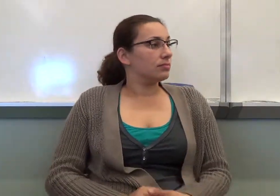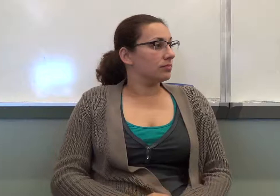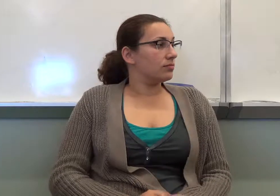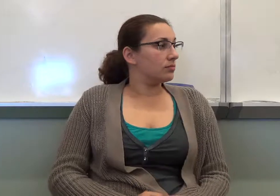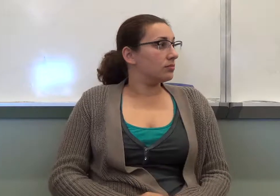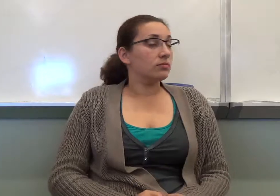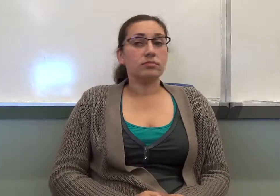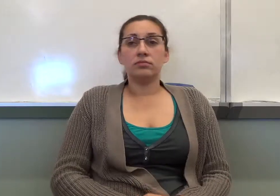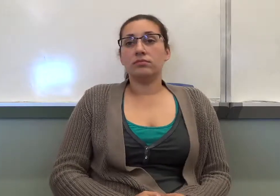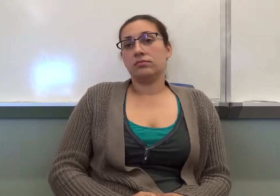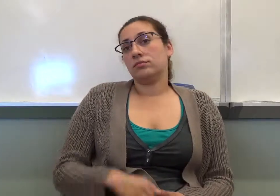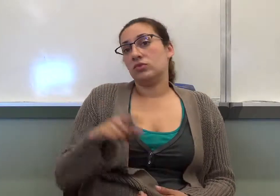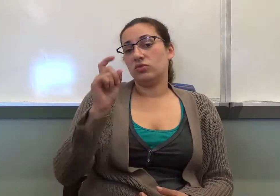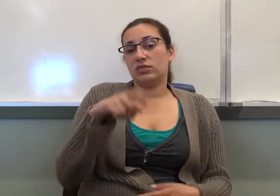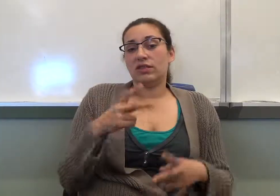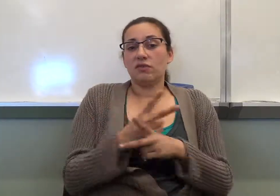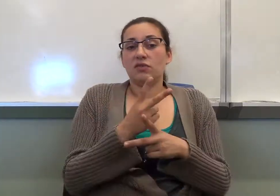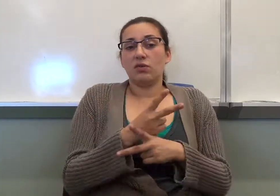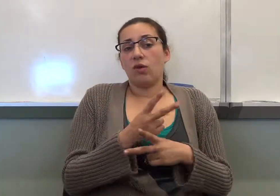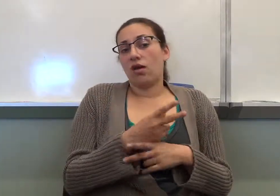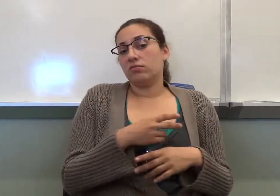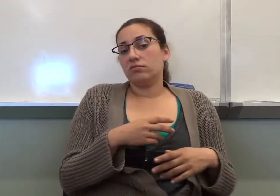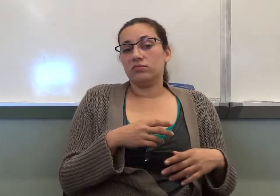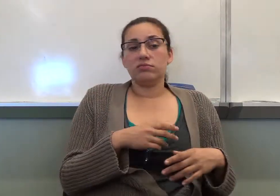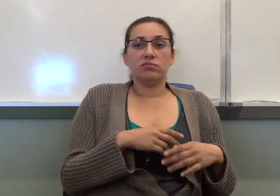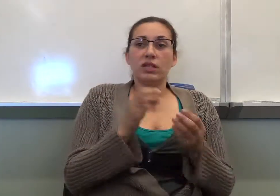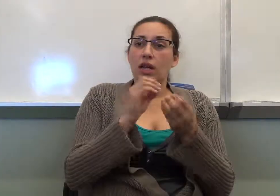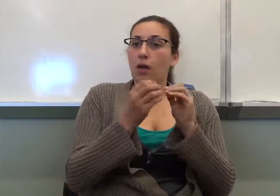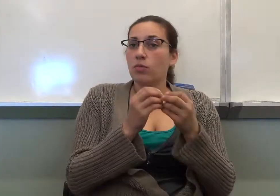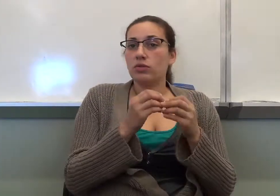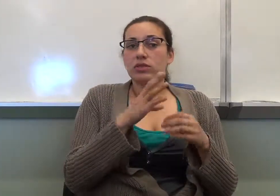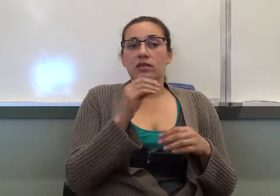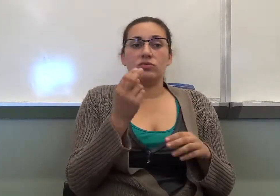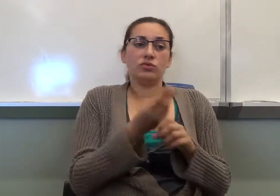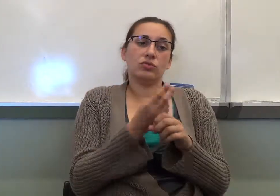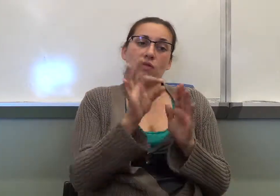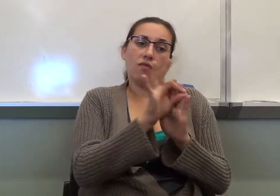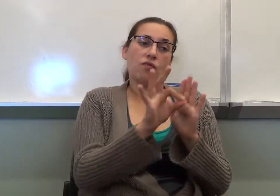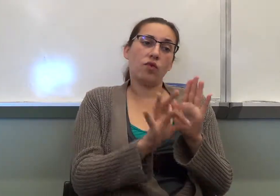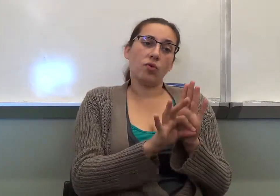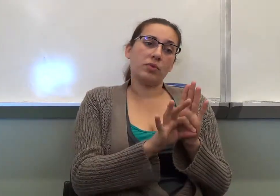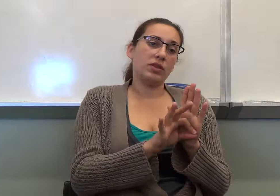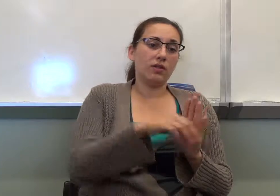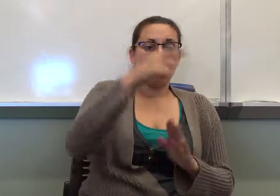So it's a matter of working with the formulas of area, circumference, and stuff like